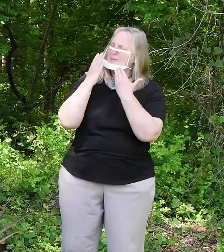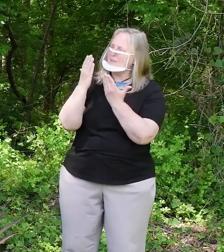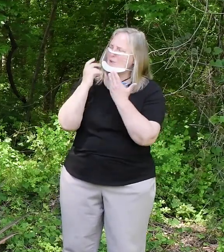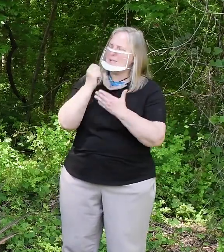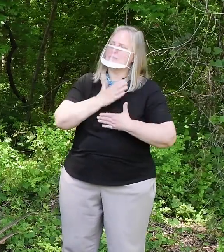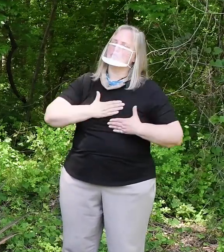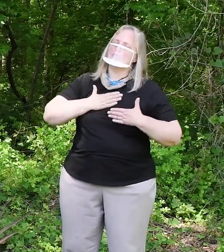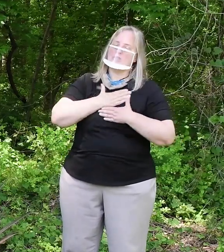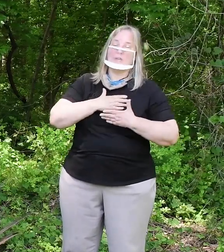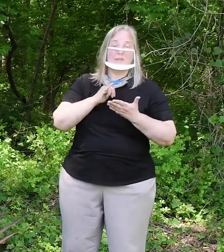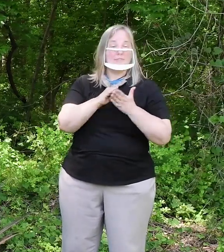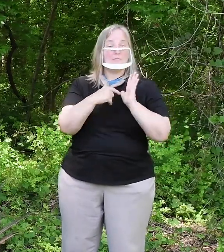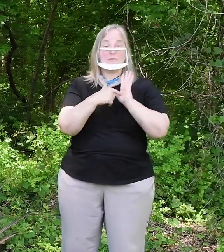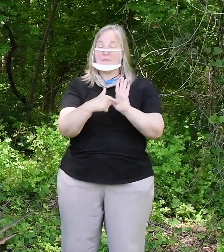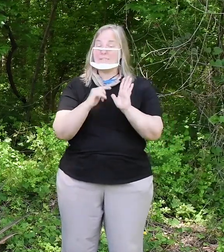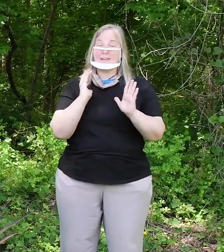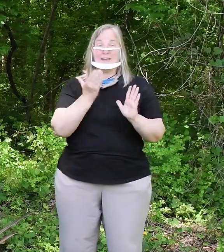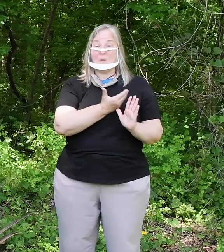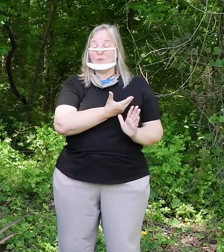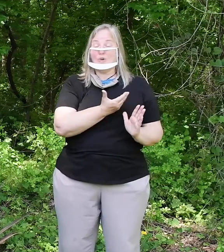that just reflects our